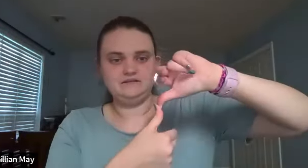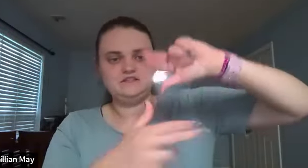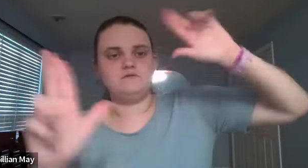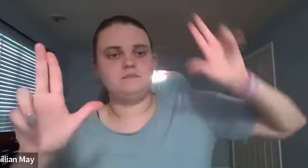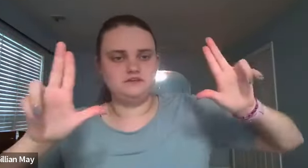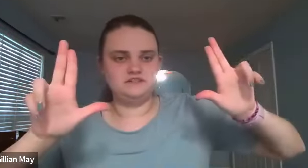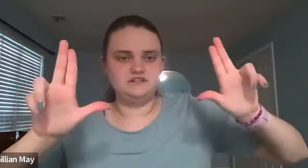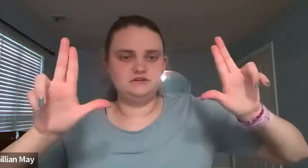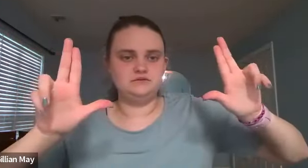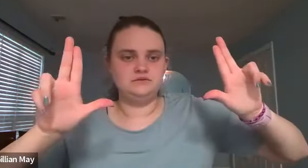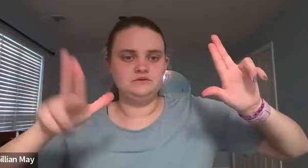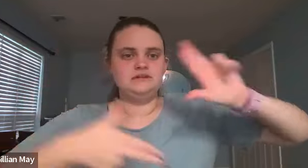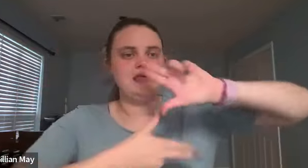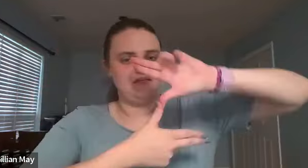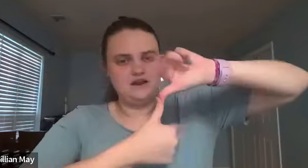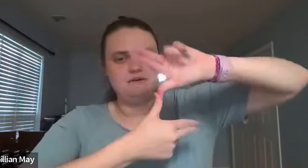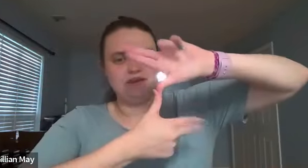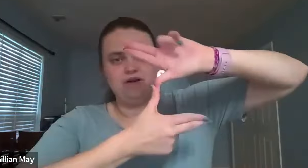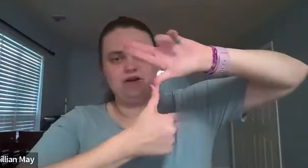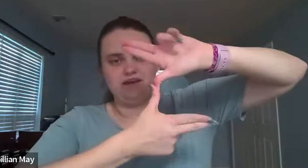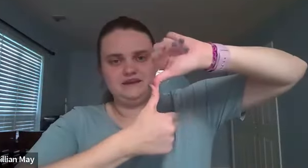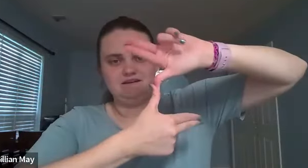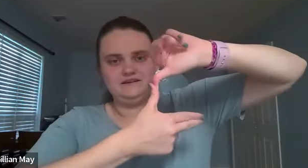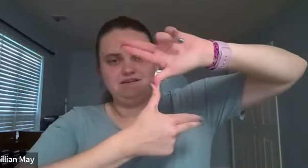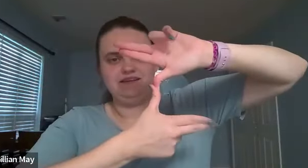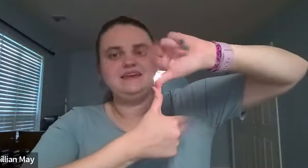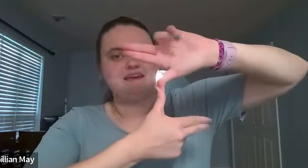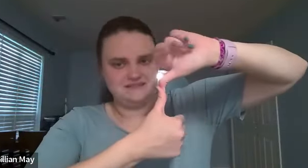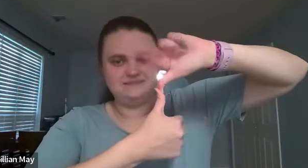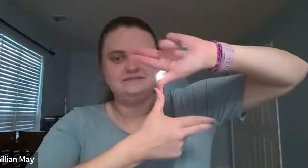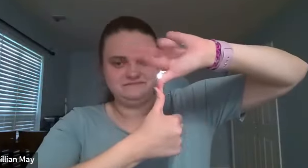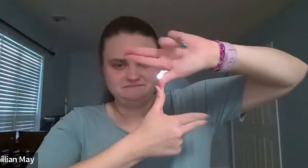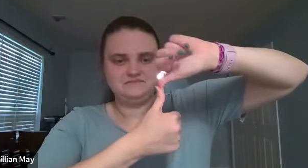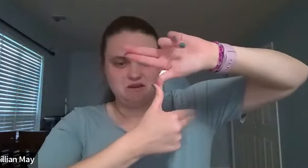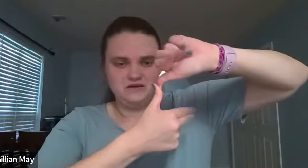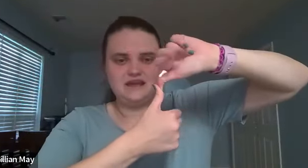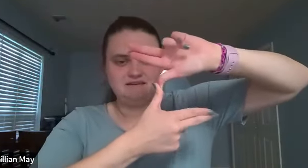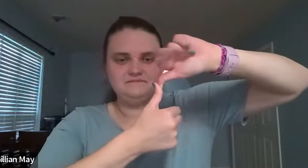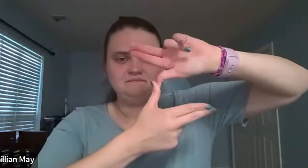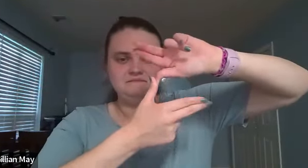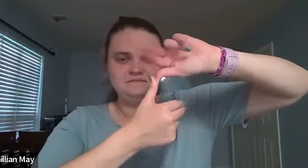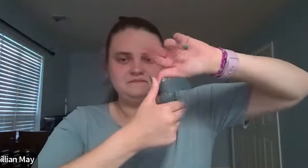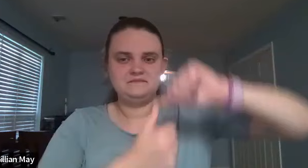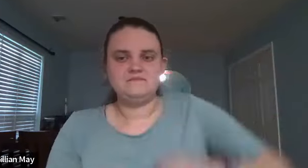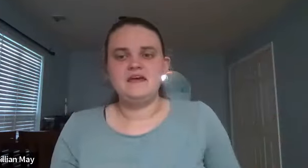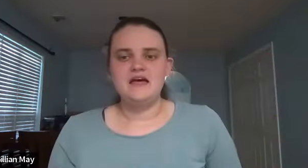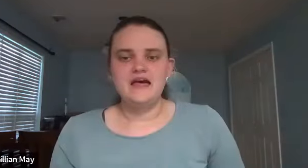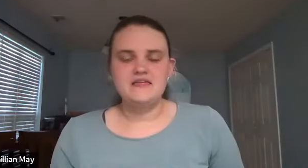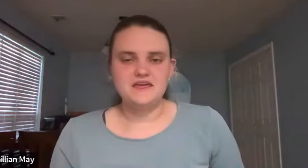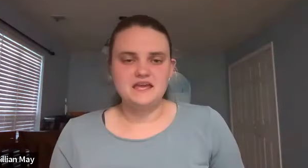So remember, it's the two. Yeah, there we go. Hurricane. Yes. Hurricane. And